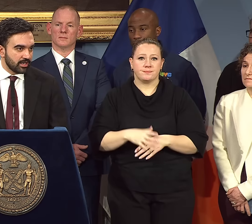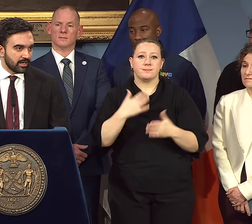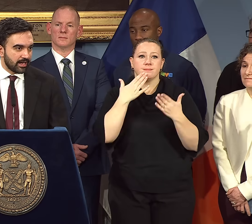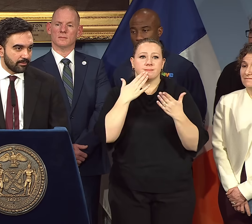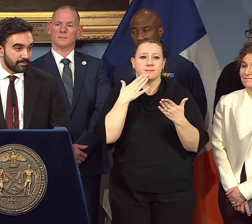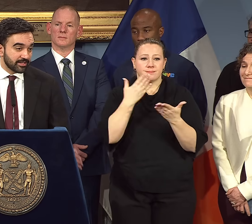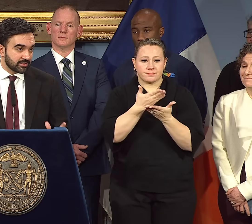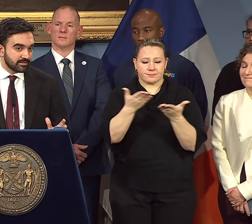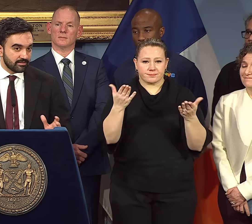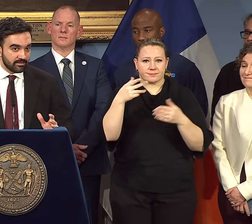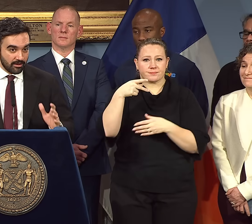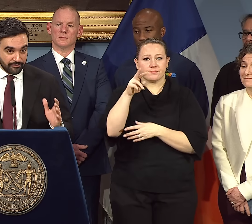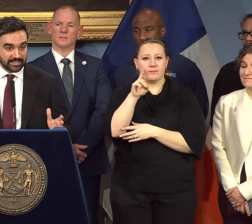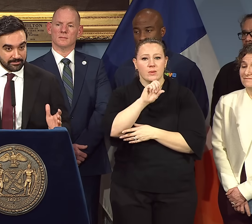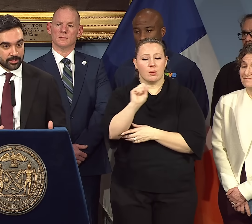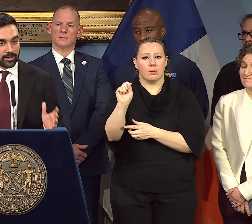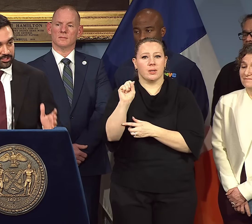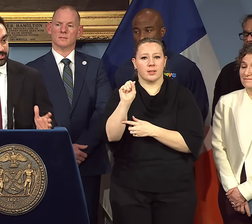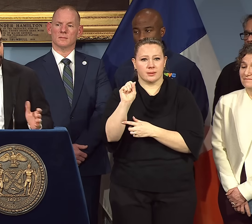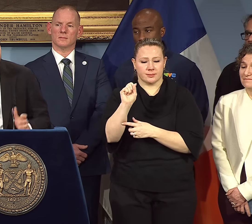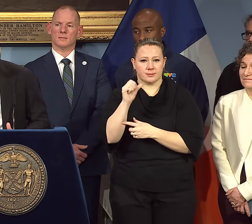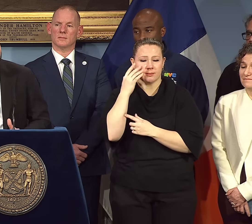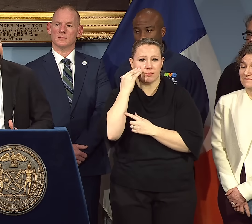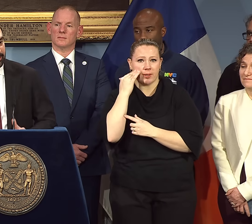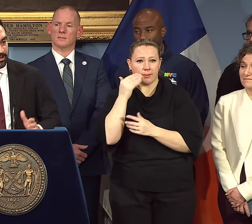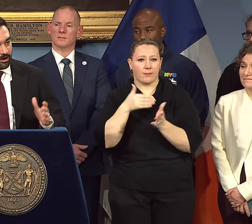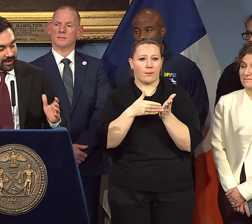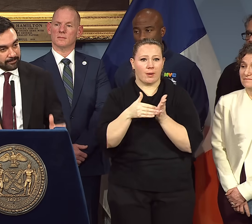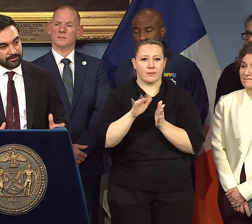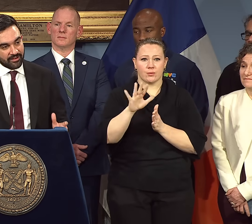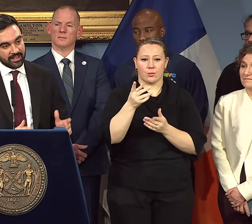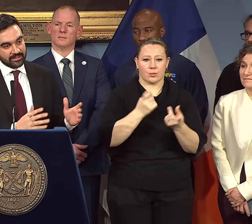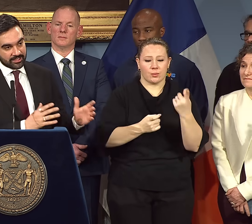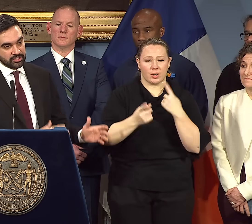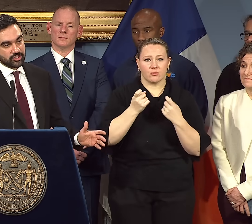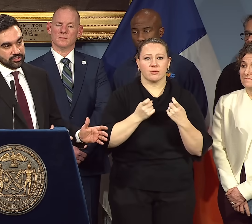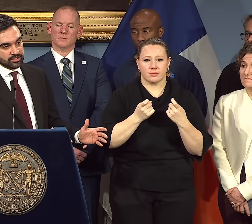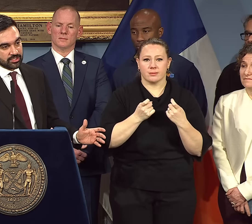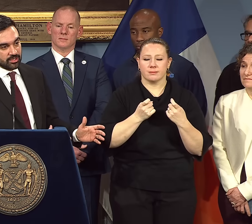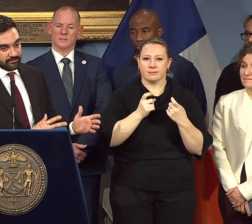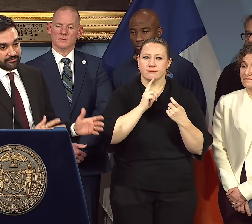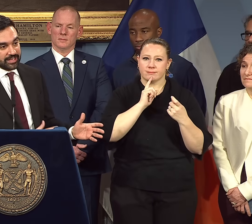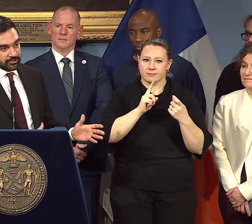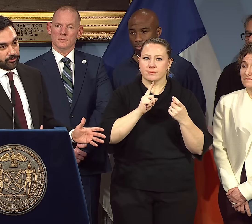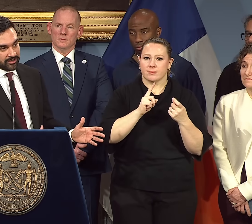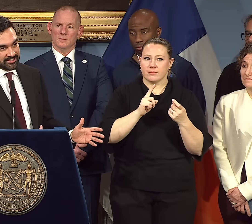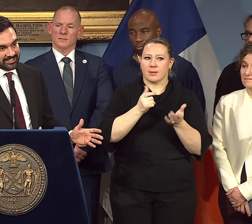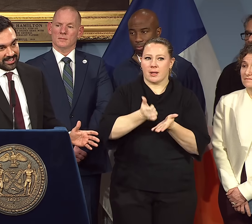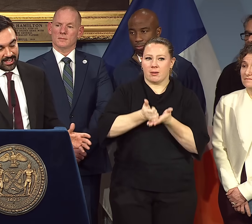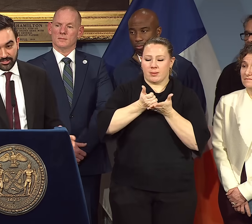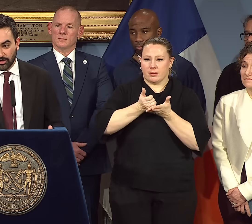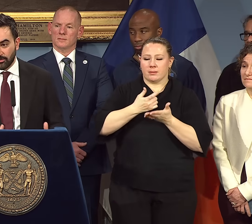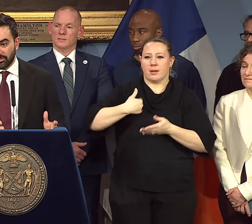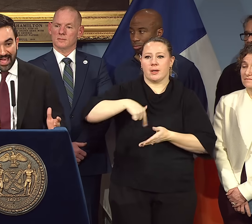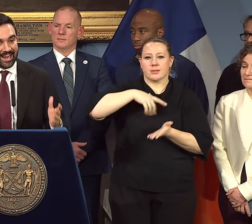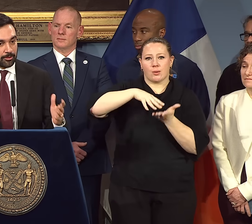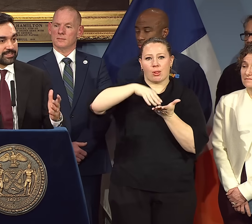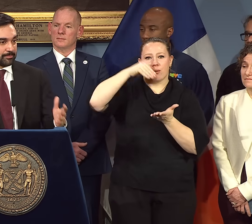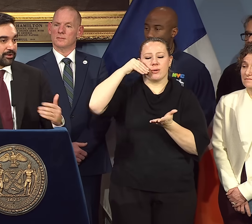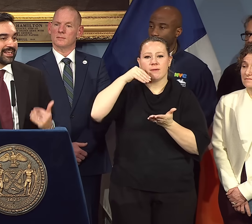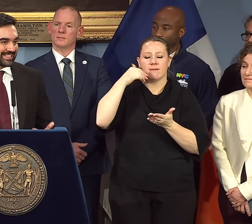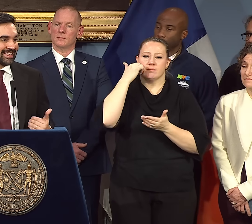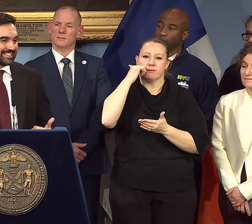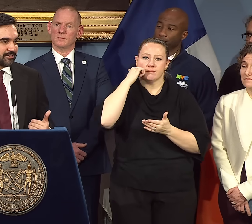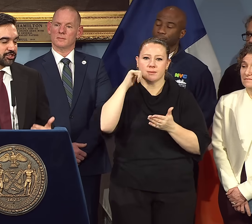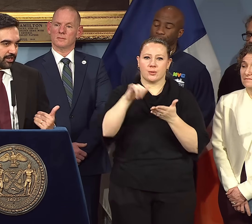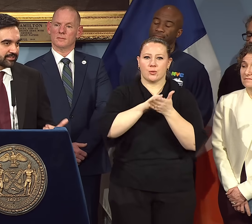corps, because oftentimes the questions that you're asking are amplifying the concerns of everyday New Yorkers. And so that helps